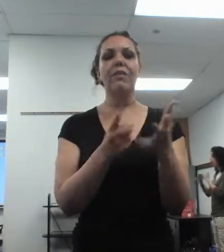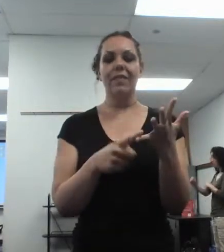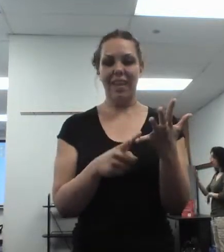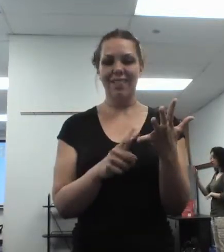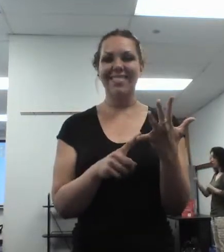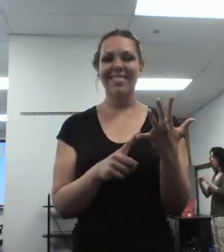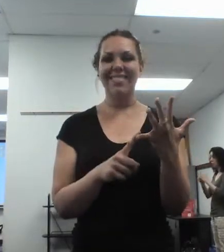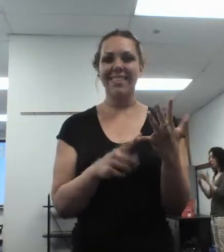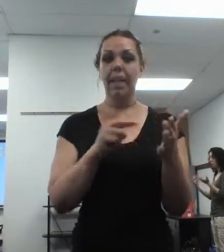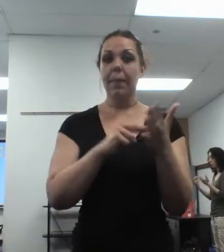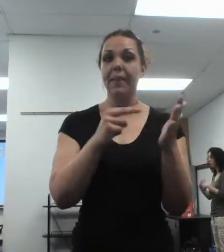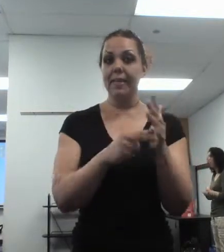Meaning?